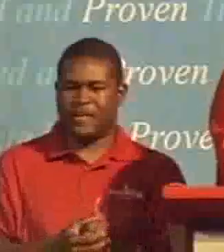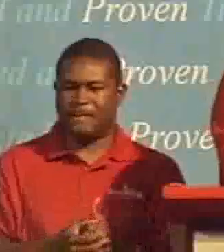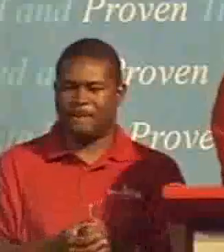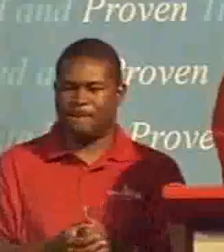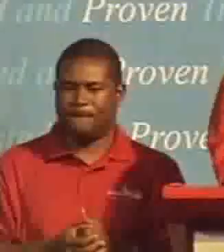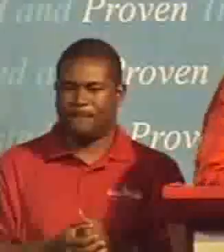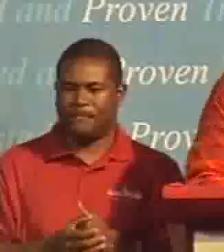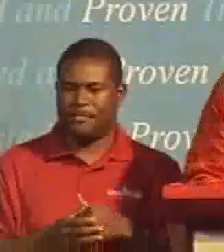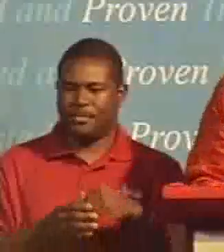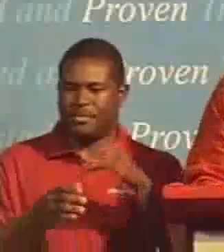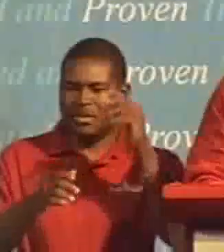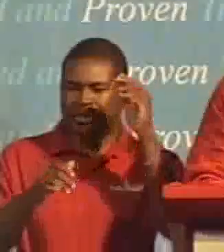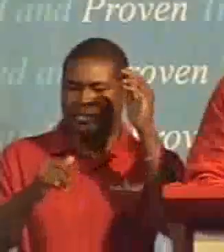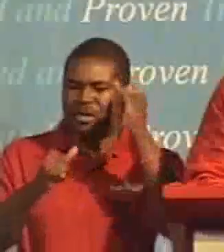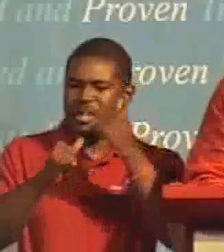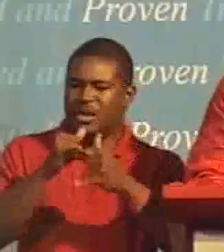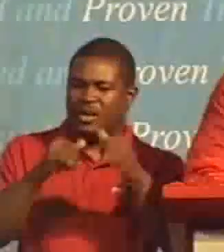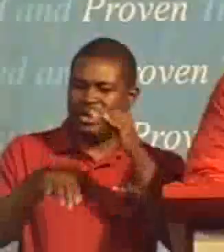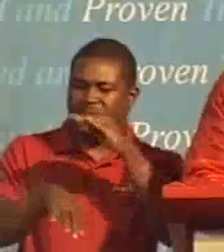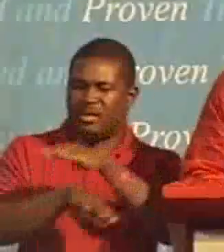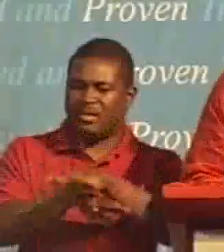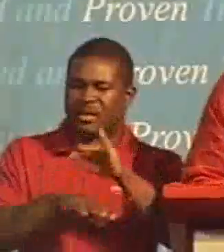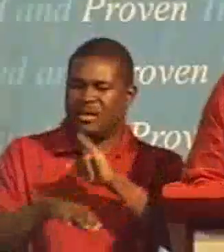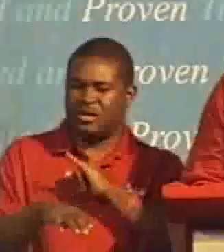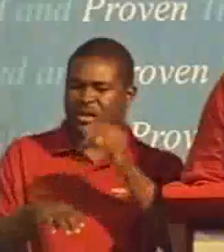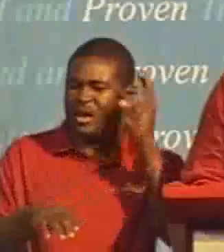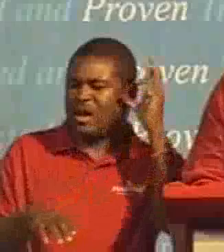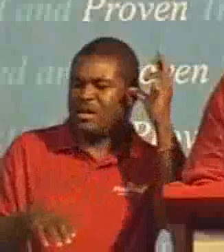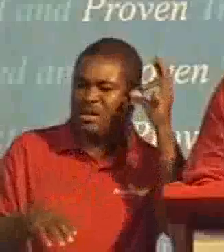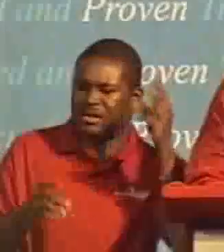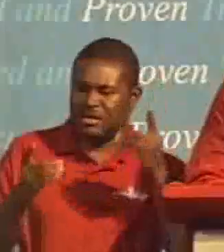Now, last night I hear they had something they call Gold Rush.